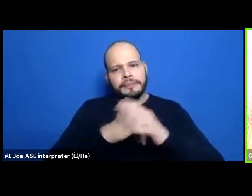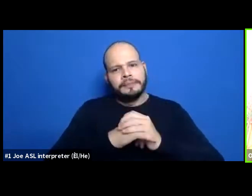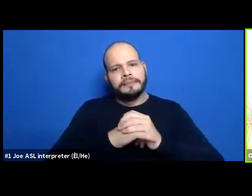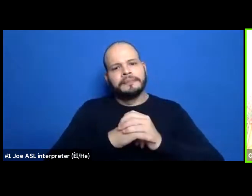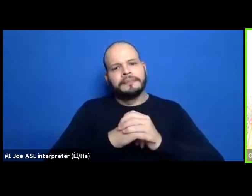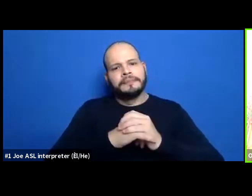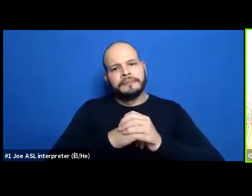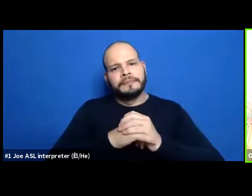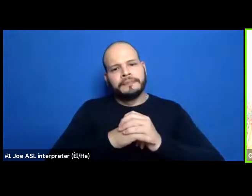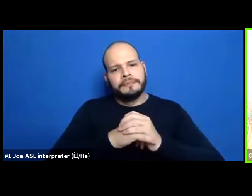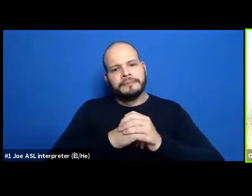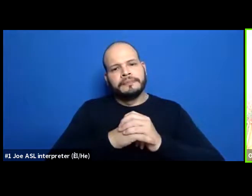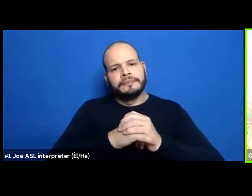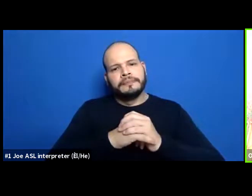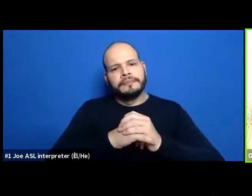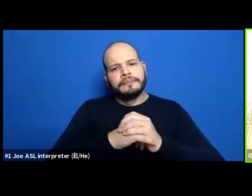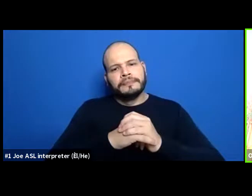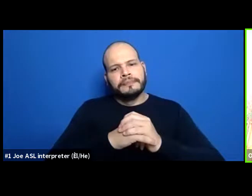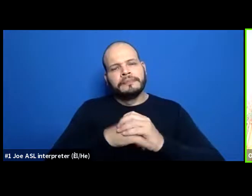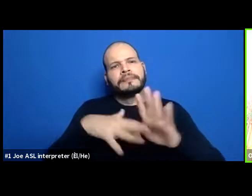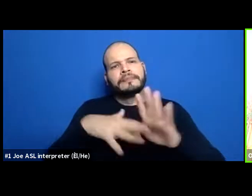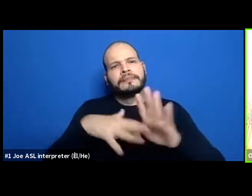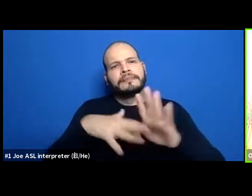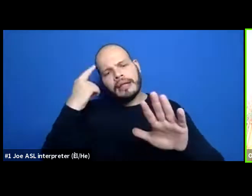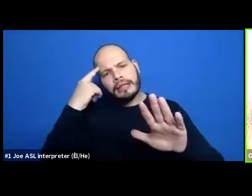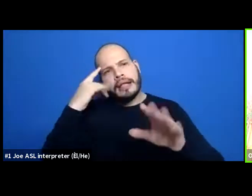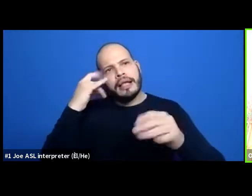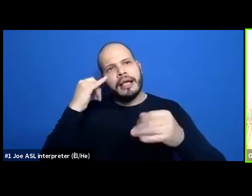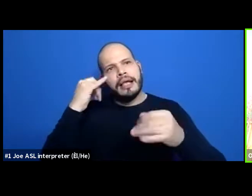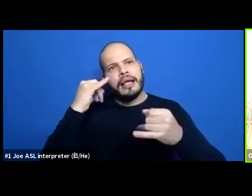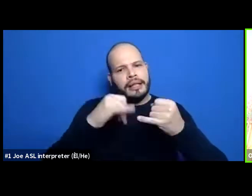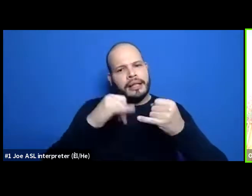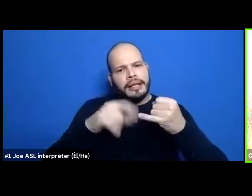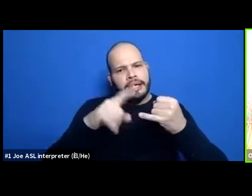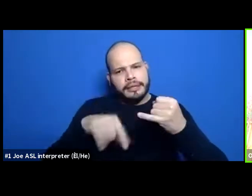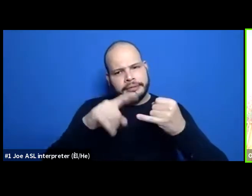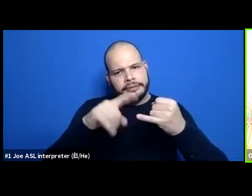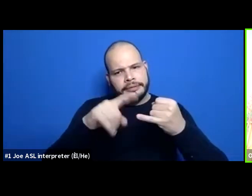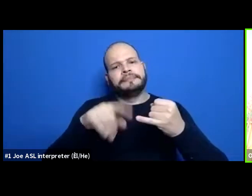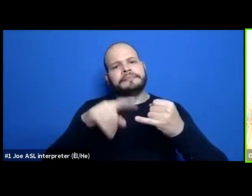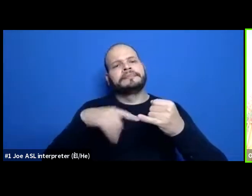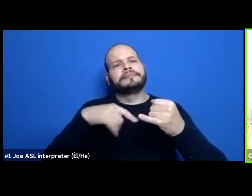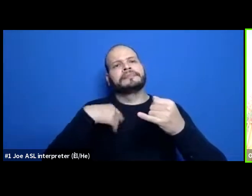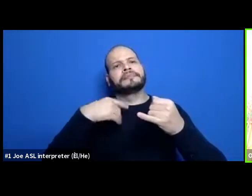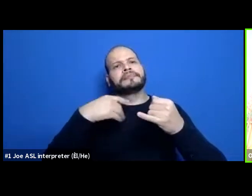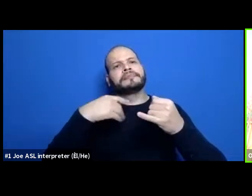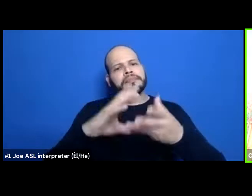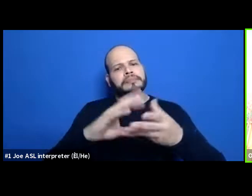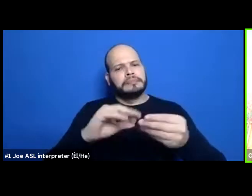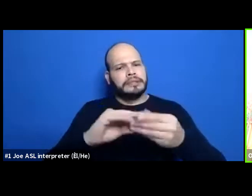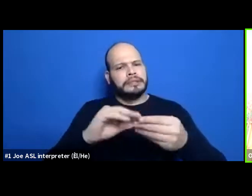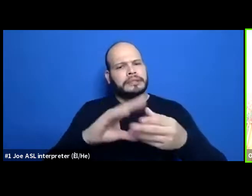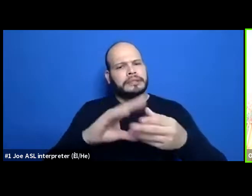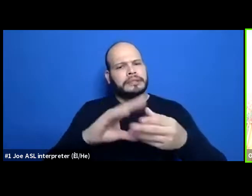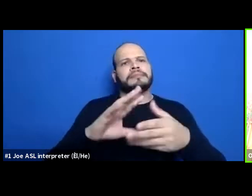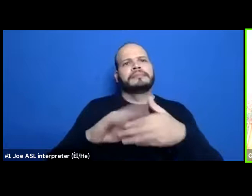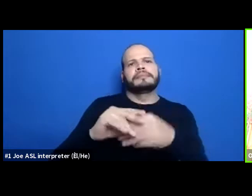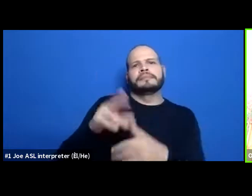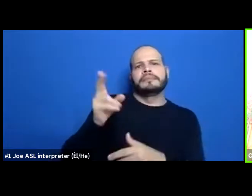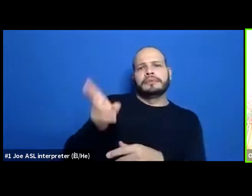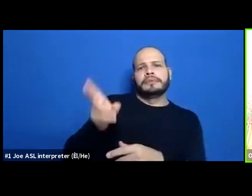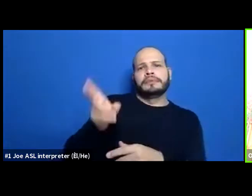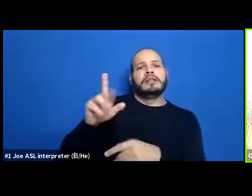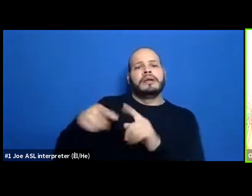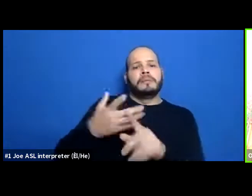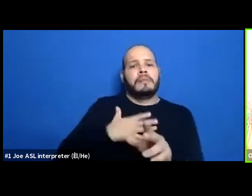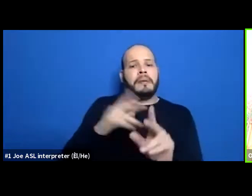I think the last point I want to make is I just want to return to the history of my people. When we think about abolition, I think